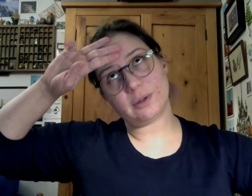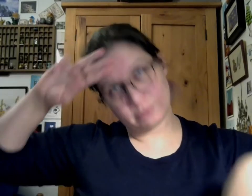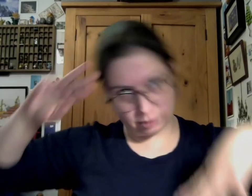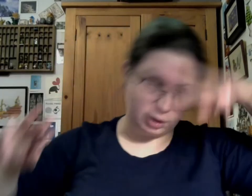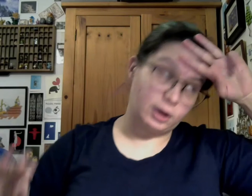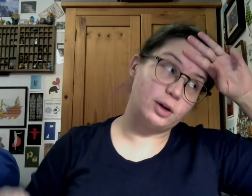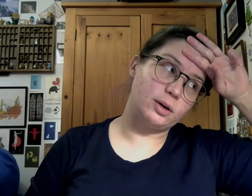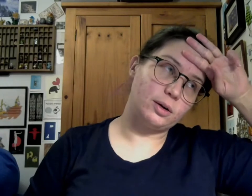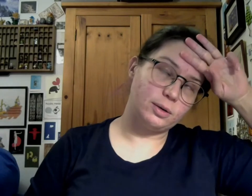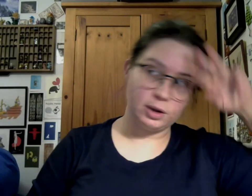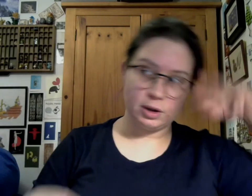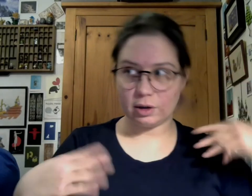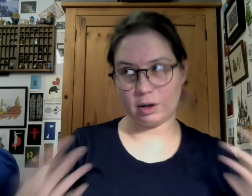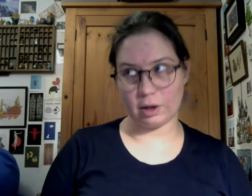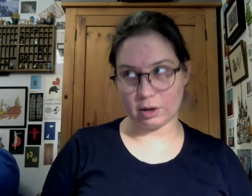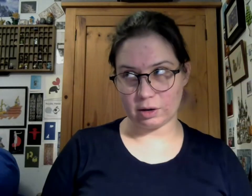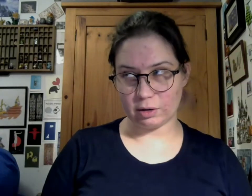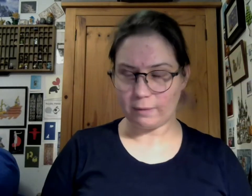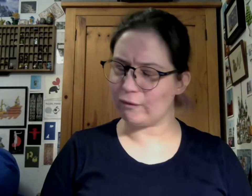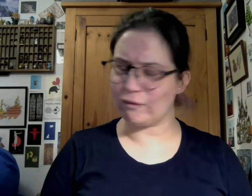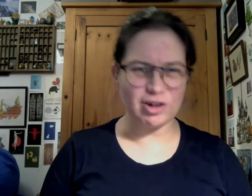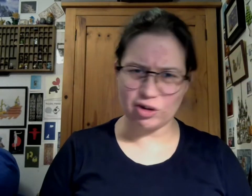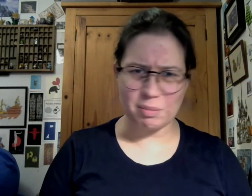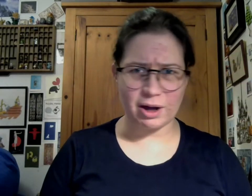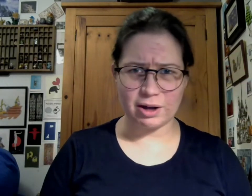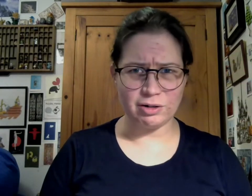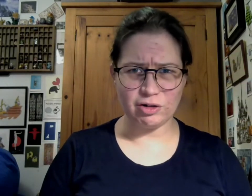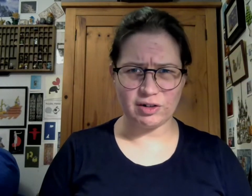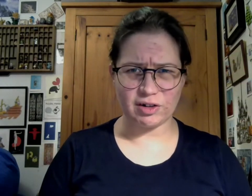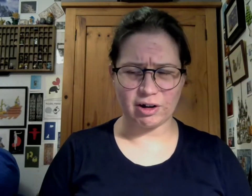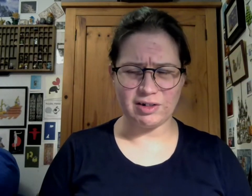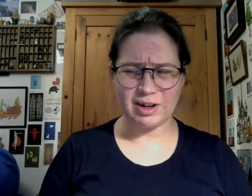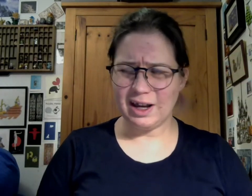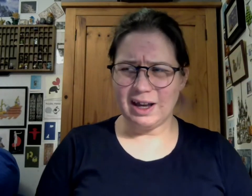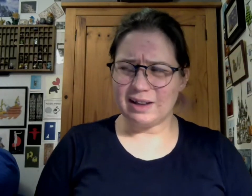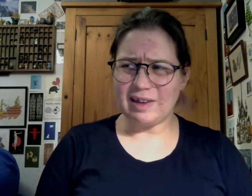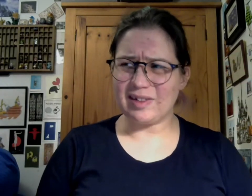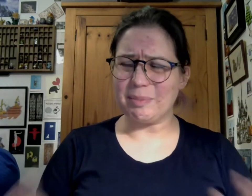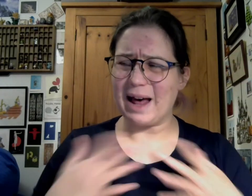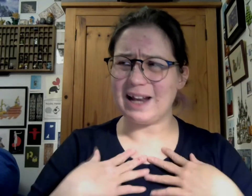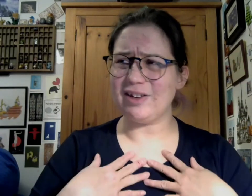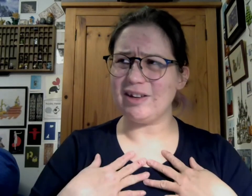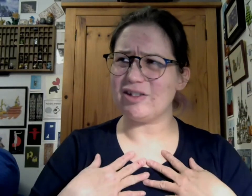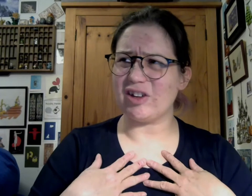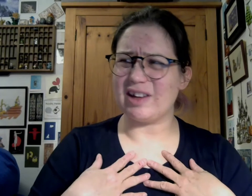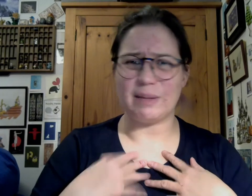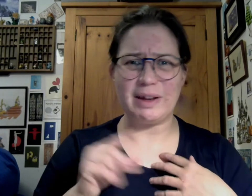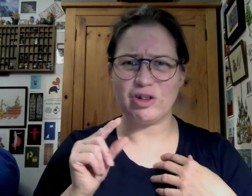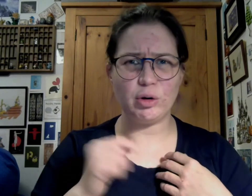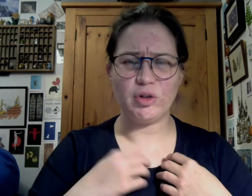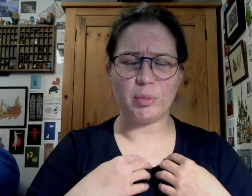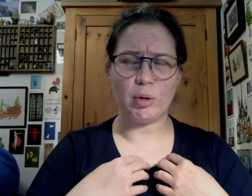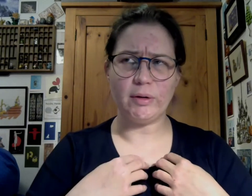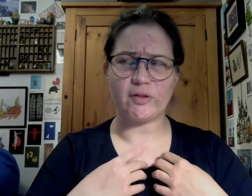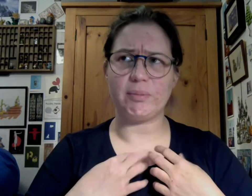Ugh, ugh, ugh, fisherman, she sighed. This palace is just a little bit too small for